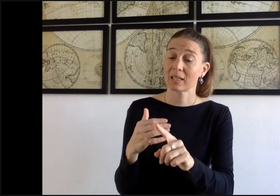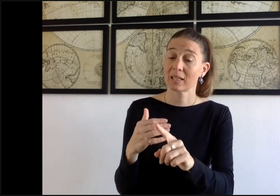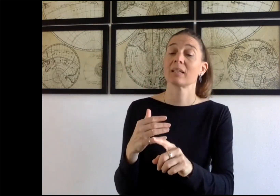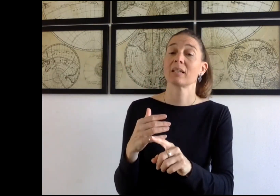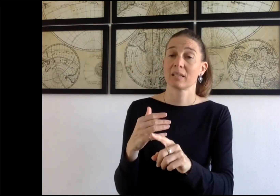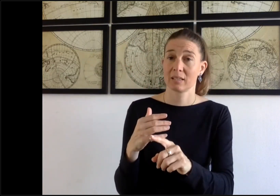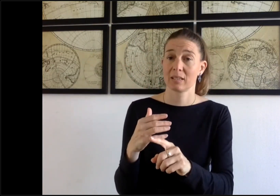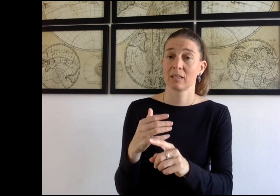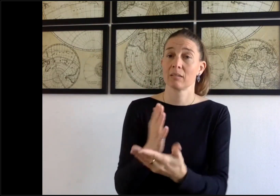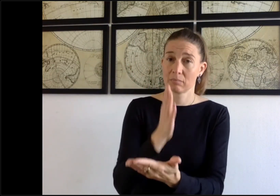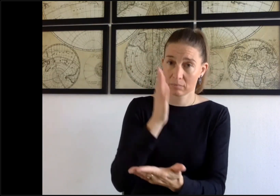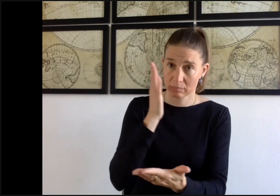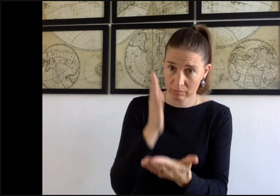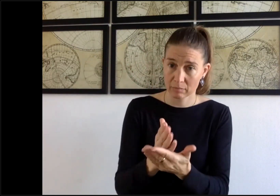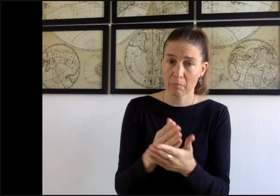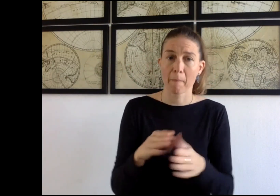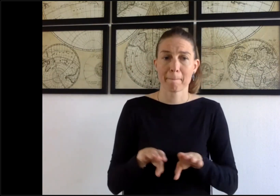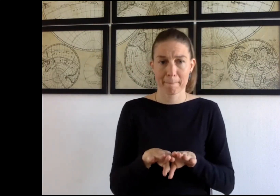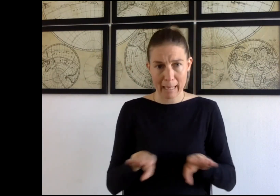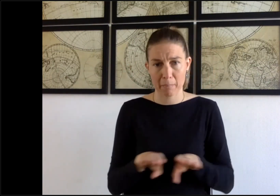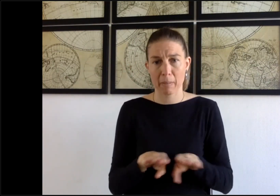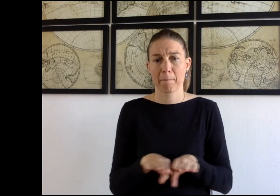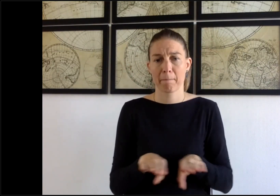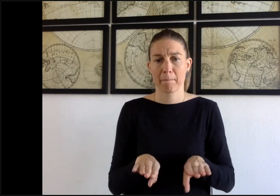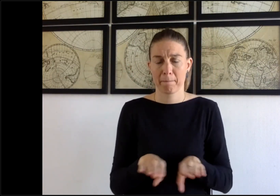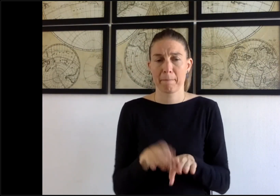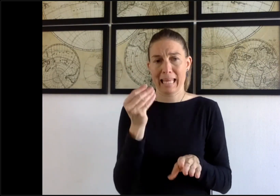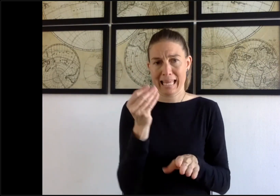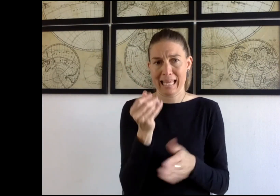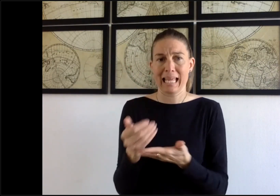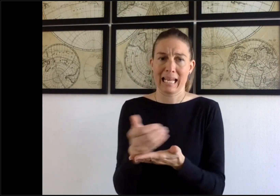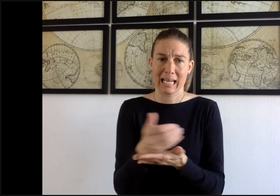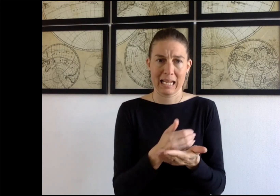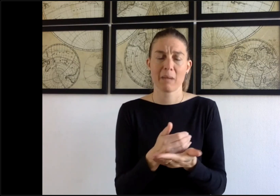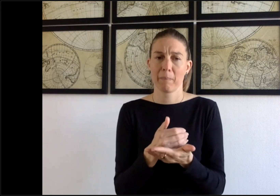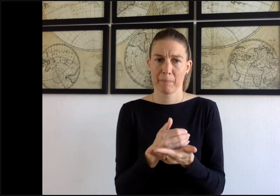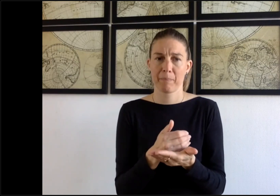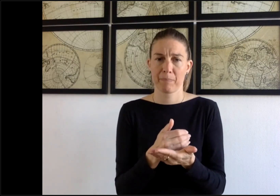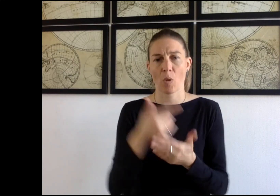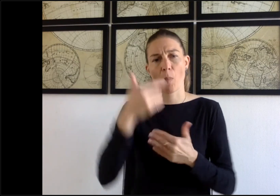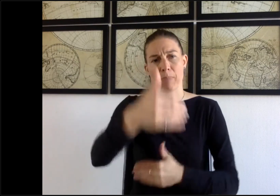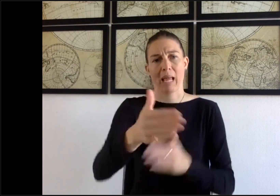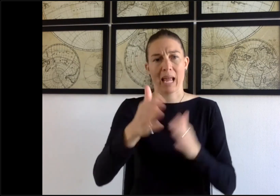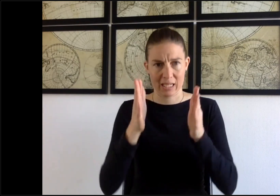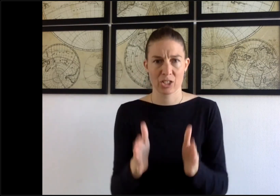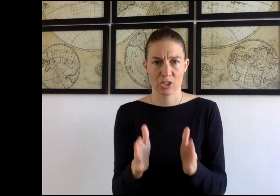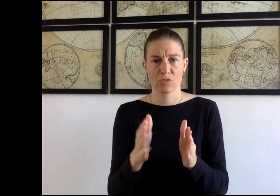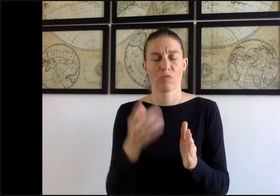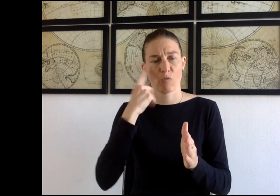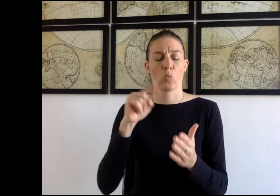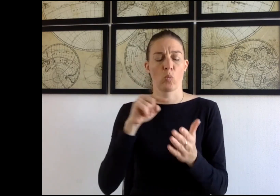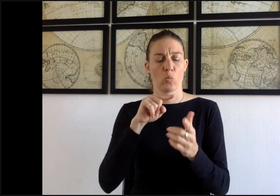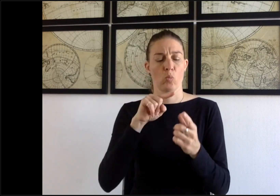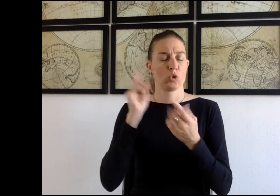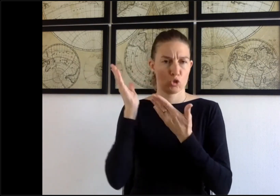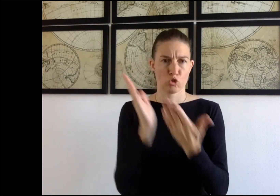a minimum income, a minimum package of services that helps us to